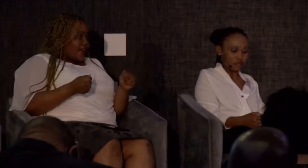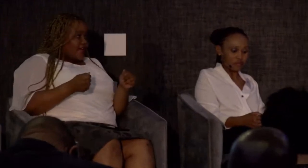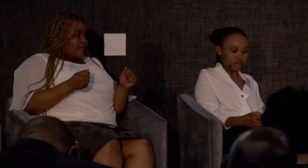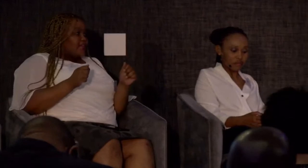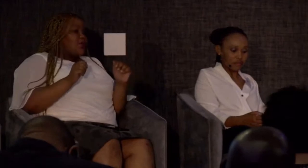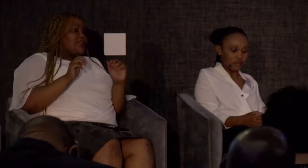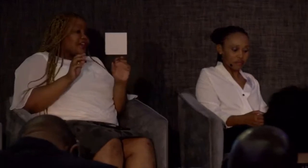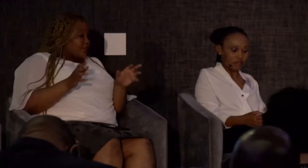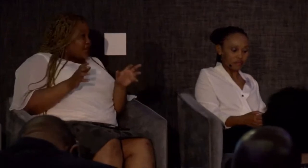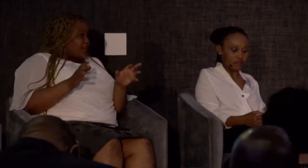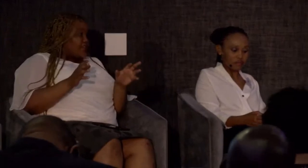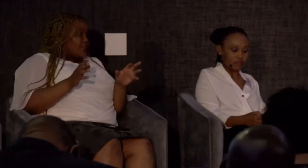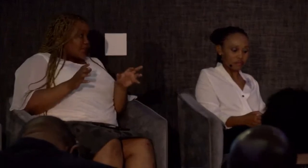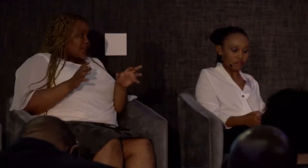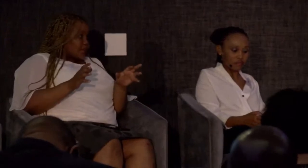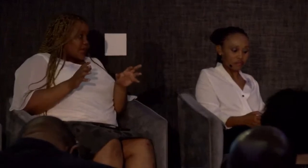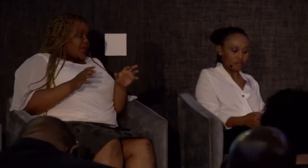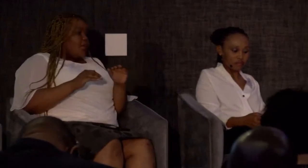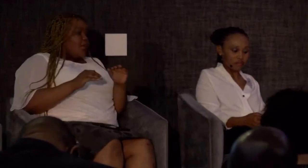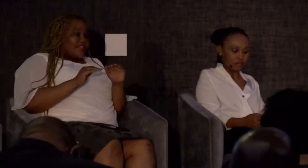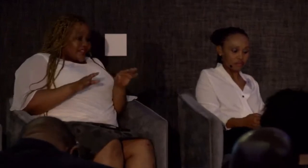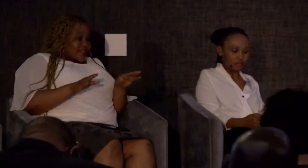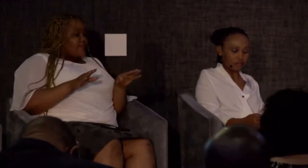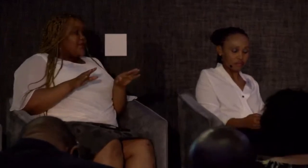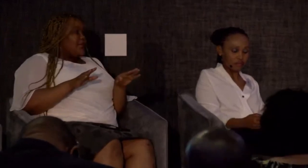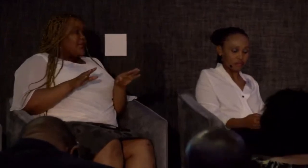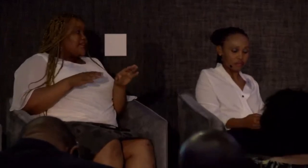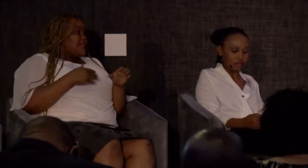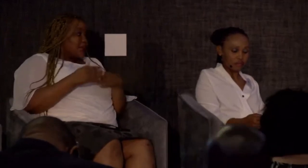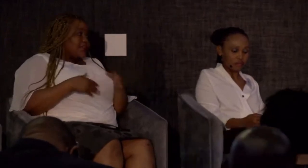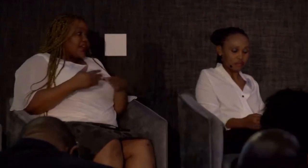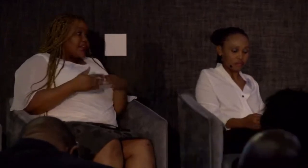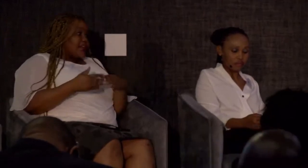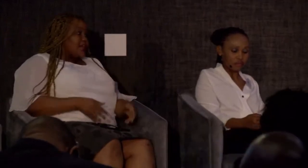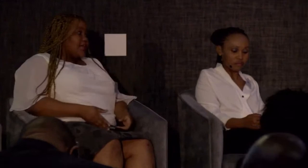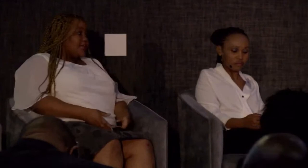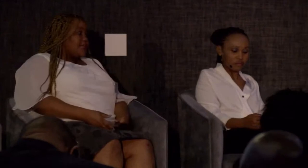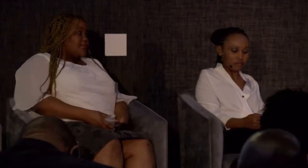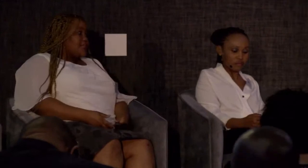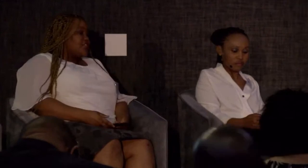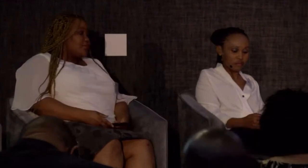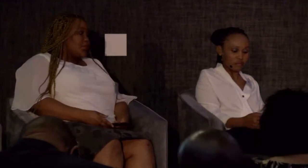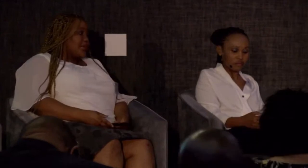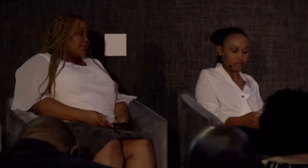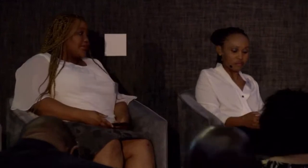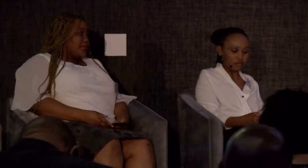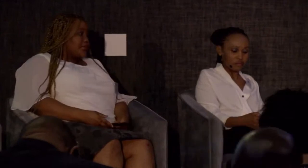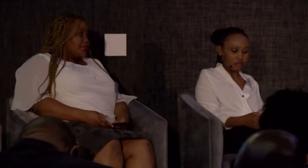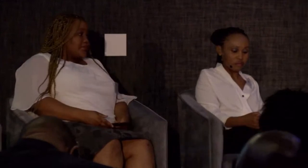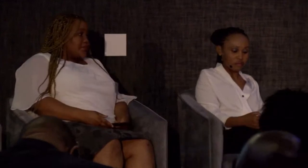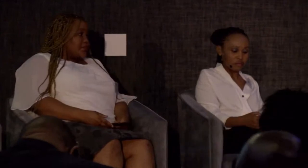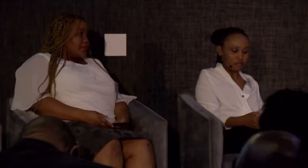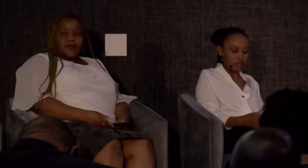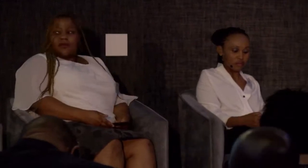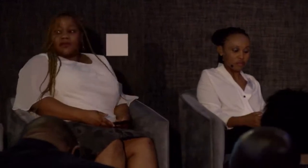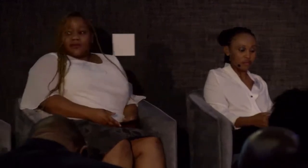young. So we start utilizing those as well. Once things have stabilized, then we start changing the ball game. Still,